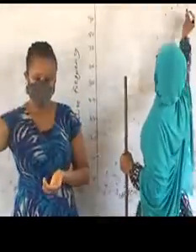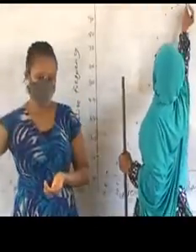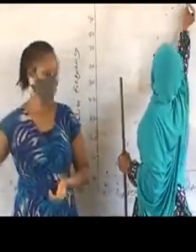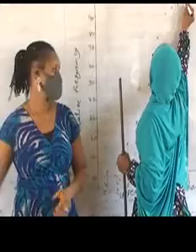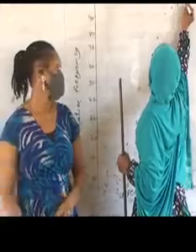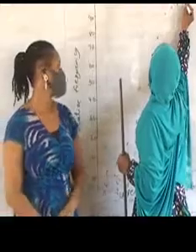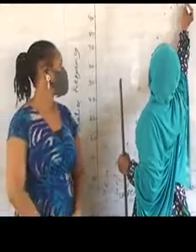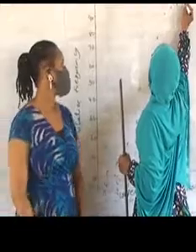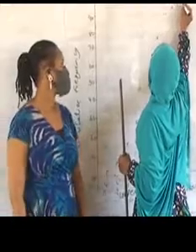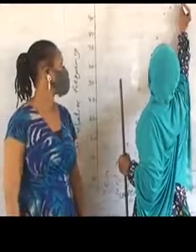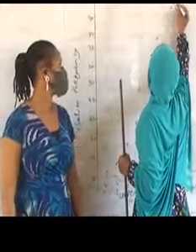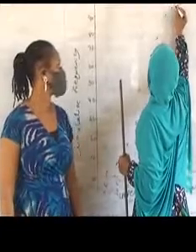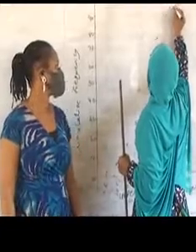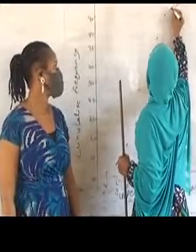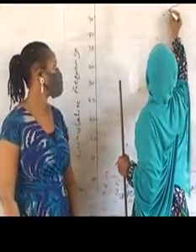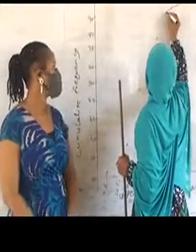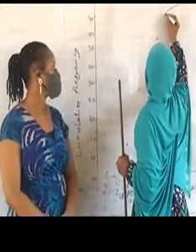this.